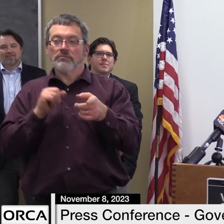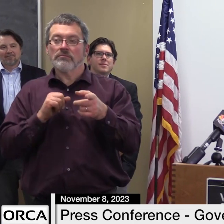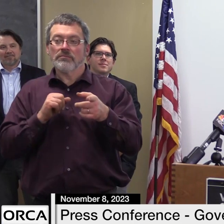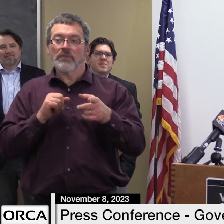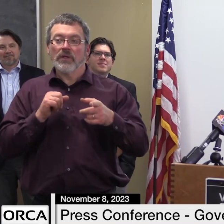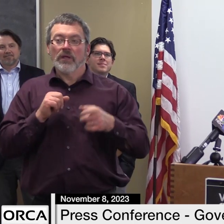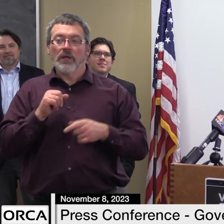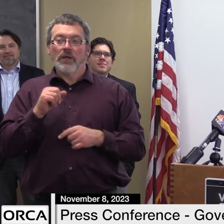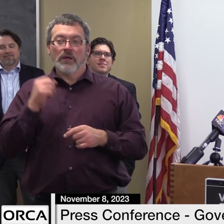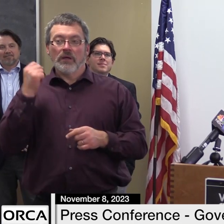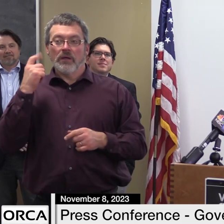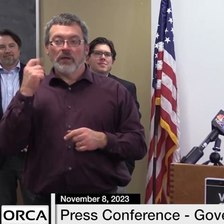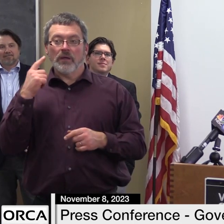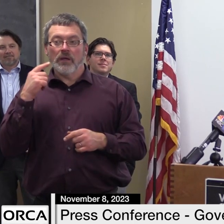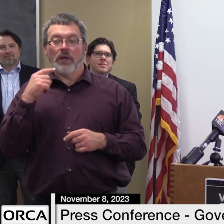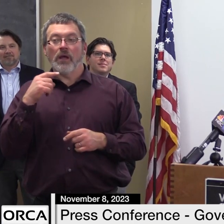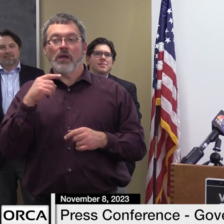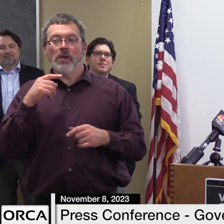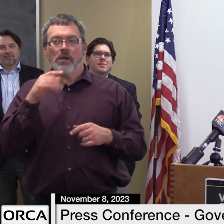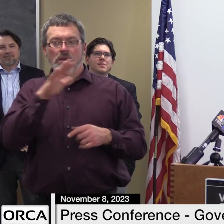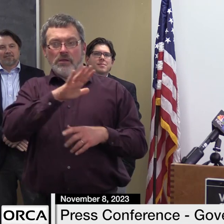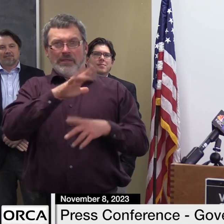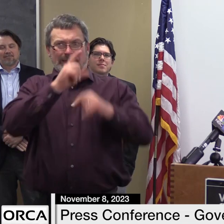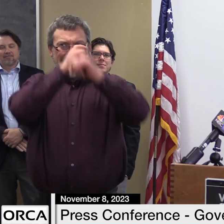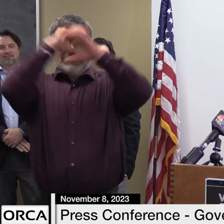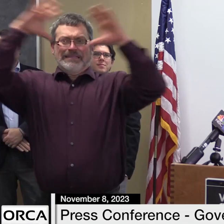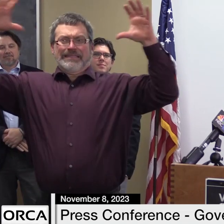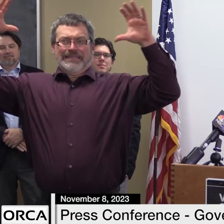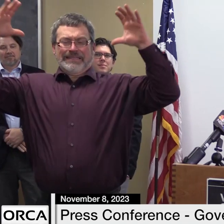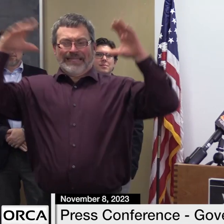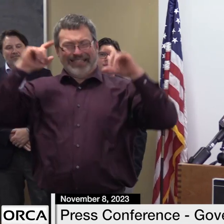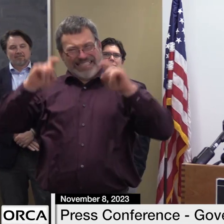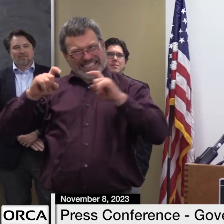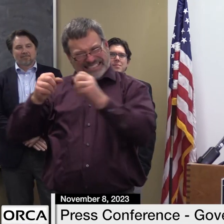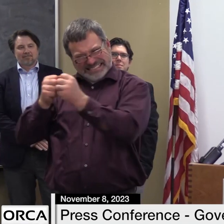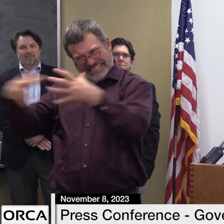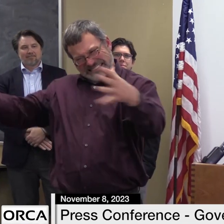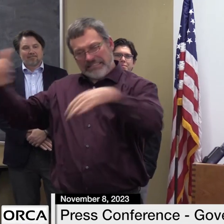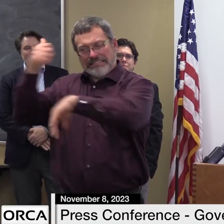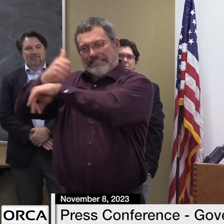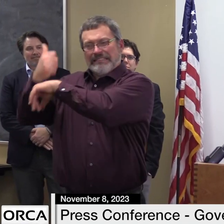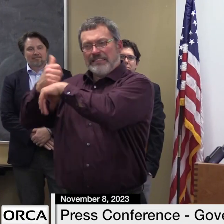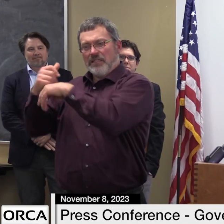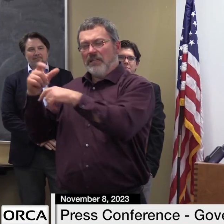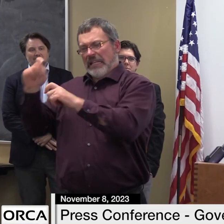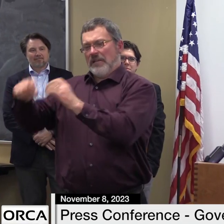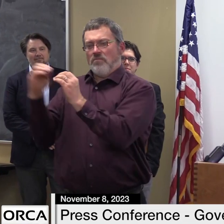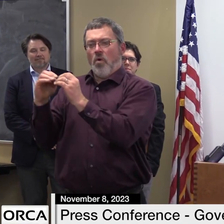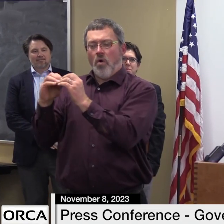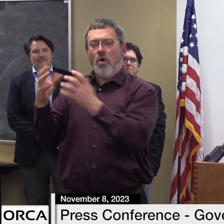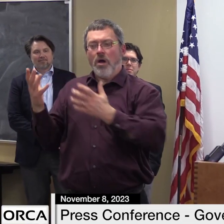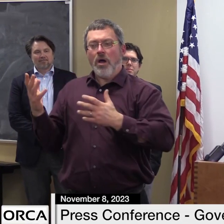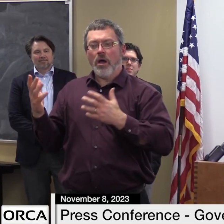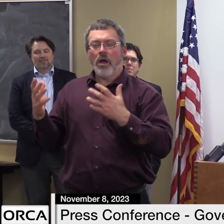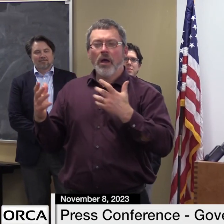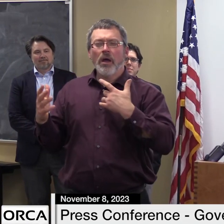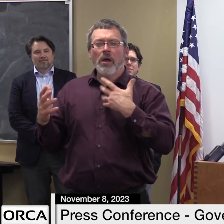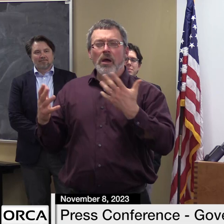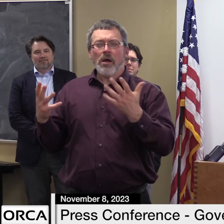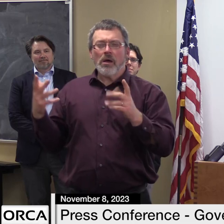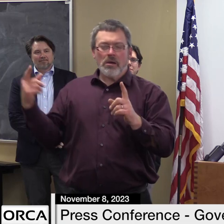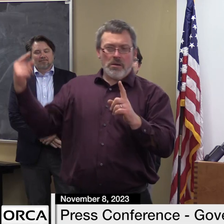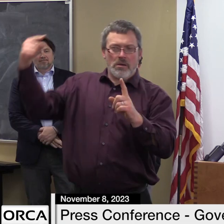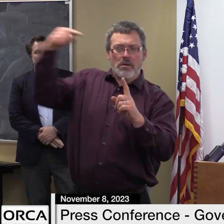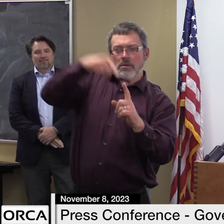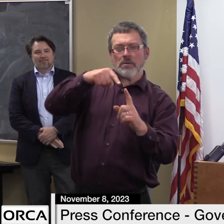the purpose of the big picture is more housing. I get that. I do want to return to my original question.